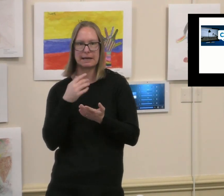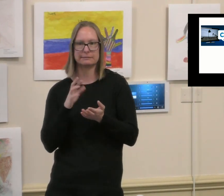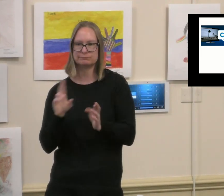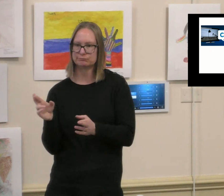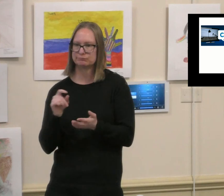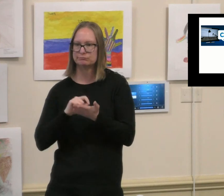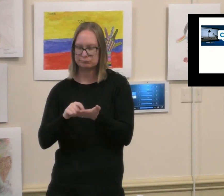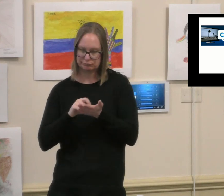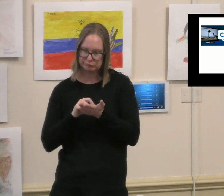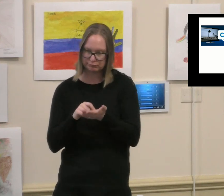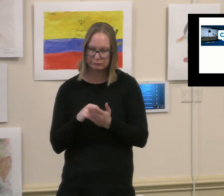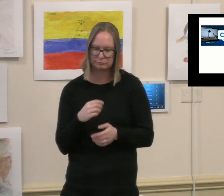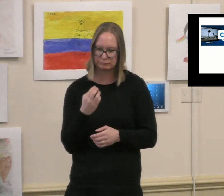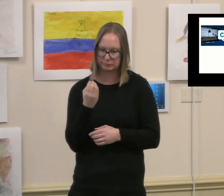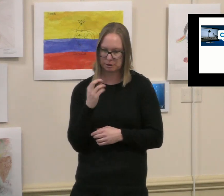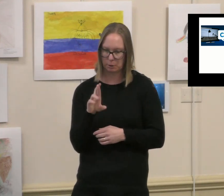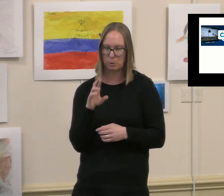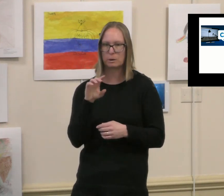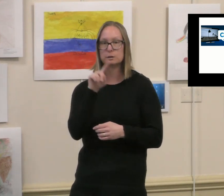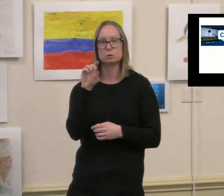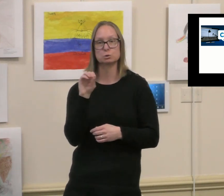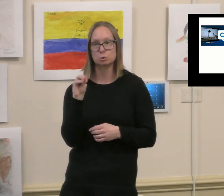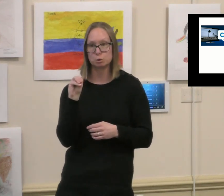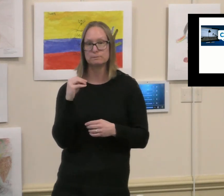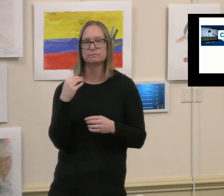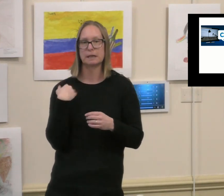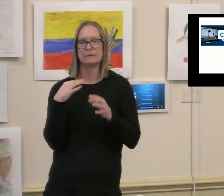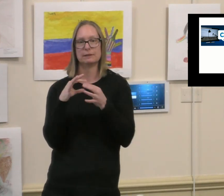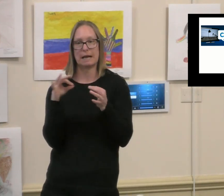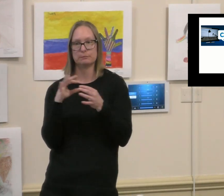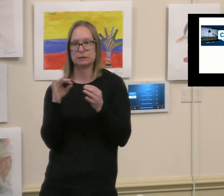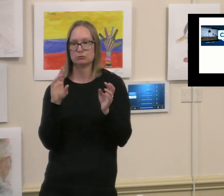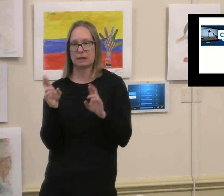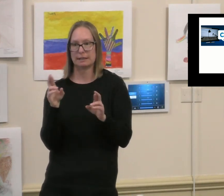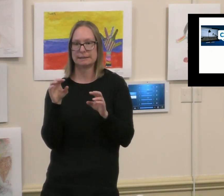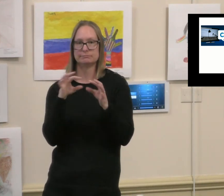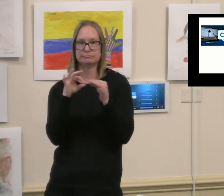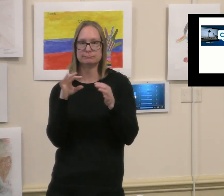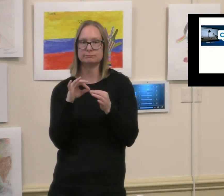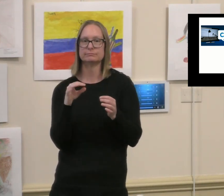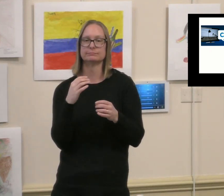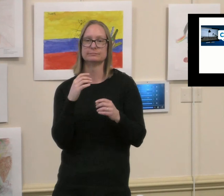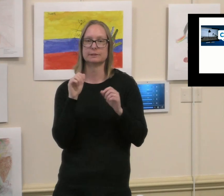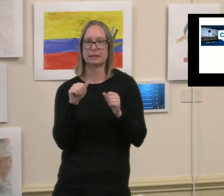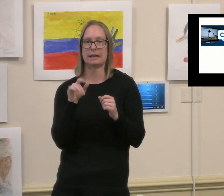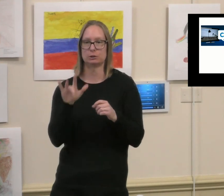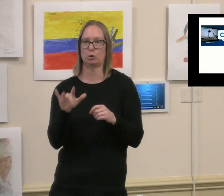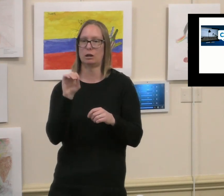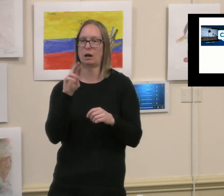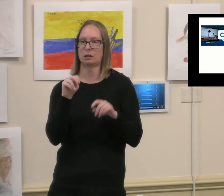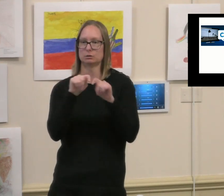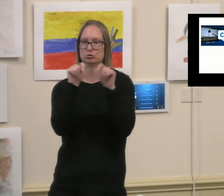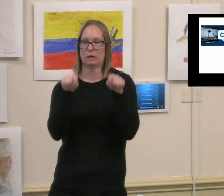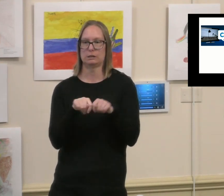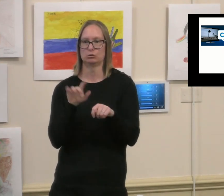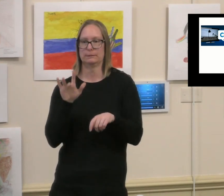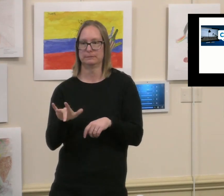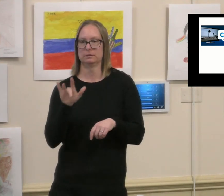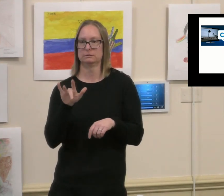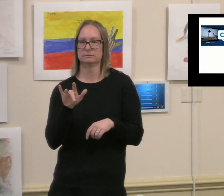Again, paper and pen, having that handy in case you need to communicate. On Zoom, there are now live caption options, so you can just turn it on as